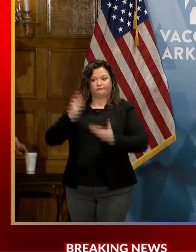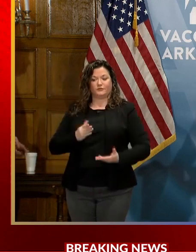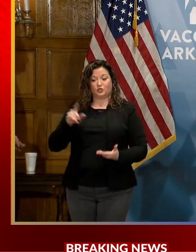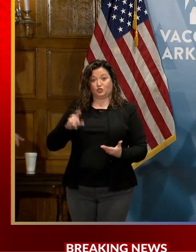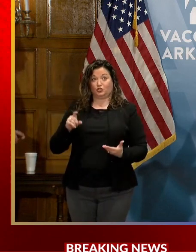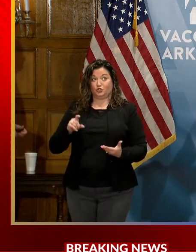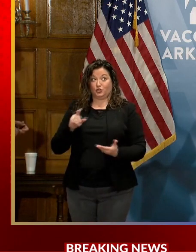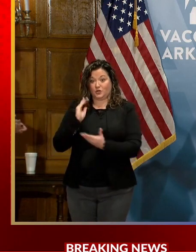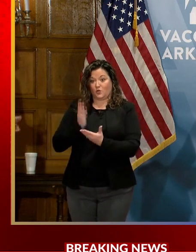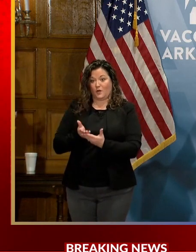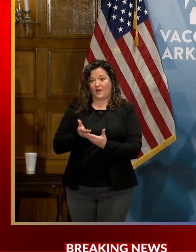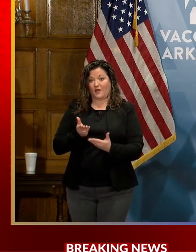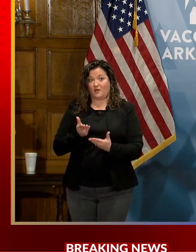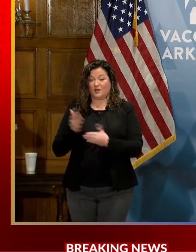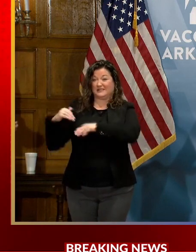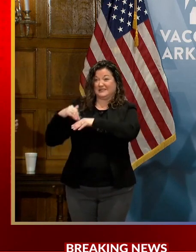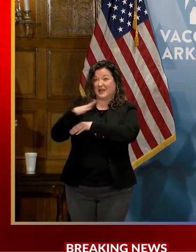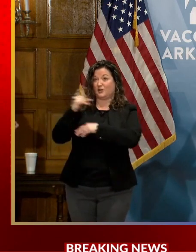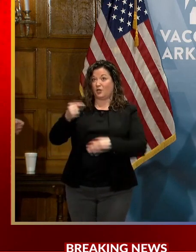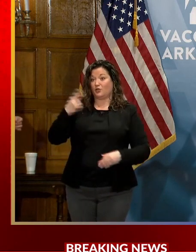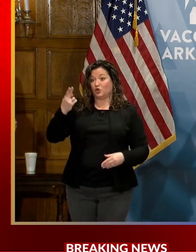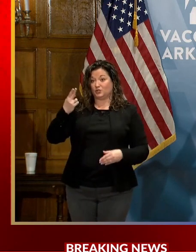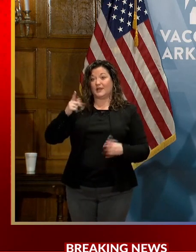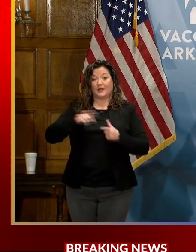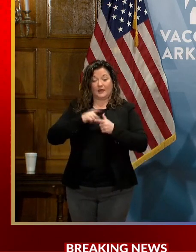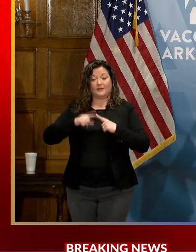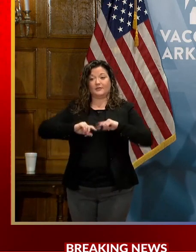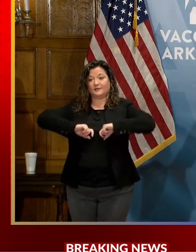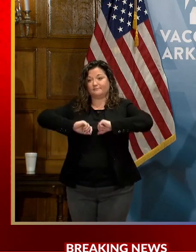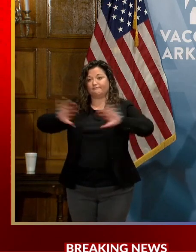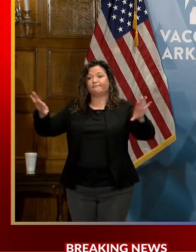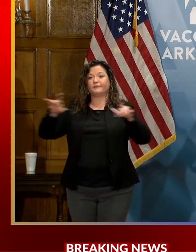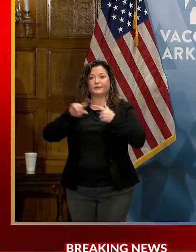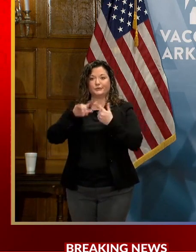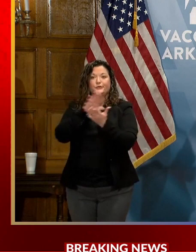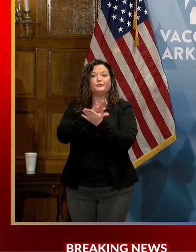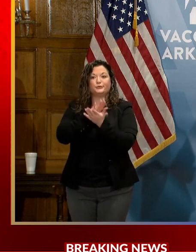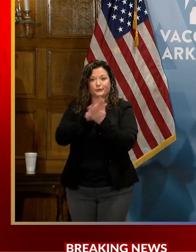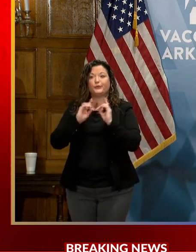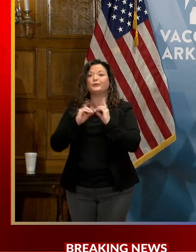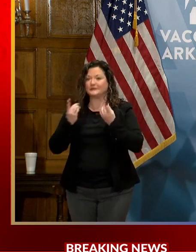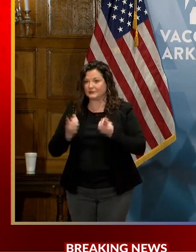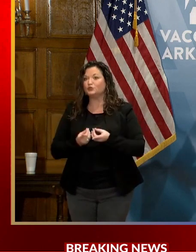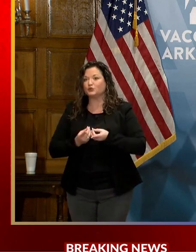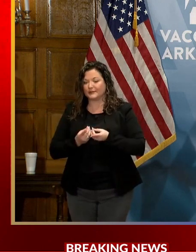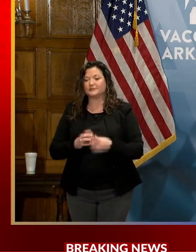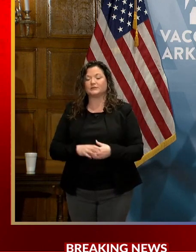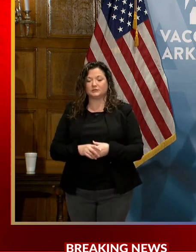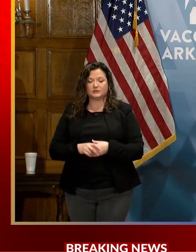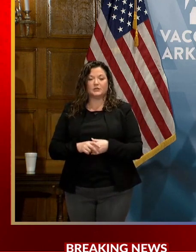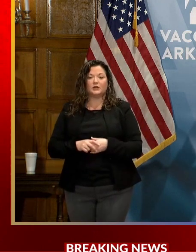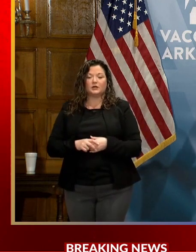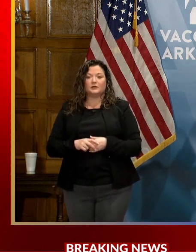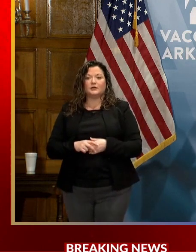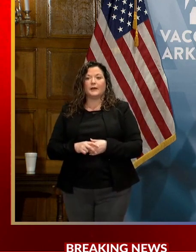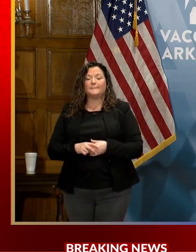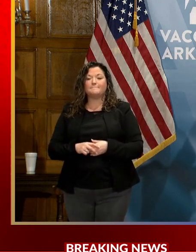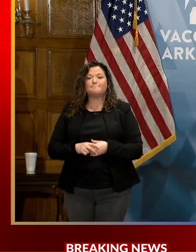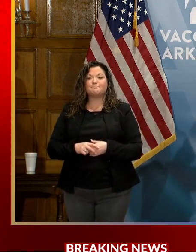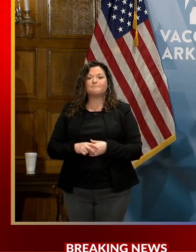shipped Thursday, distributed directly to the school districts, and the